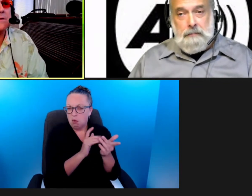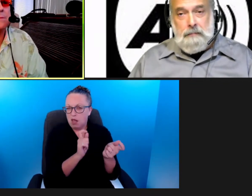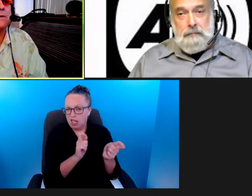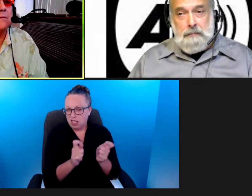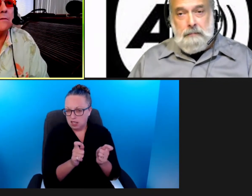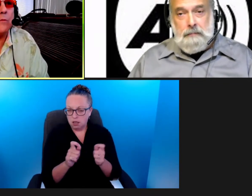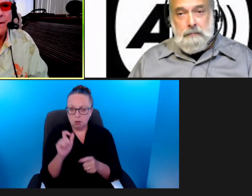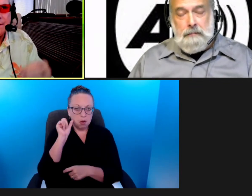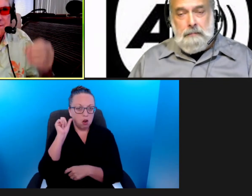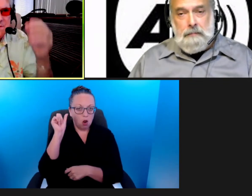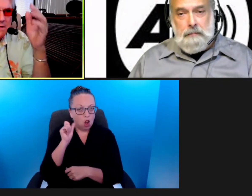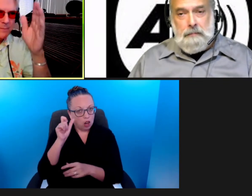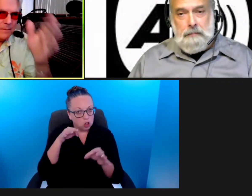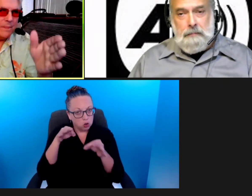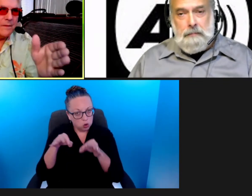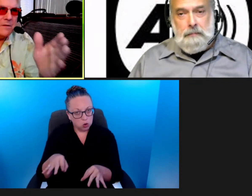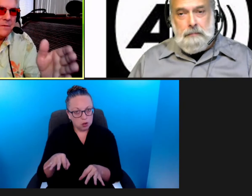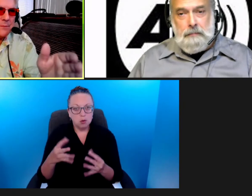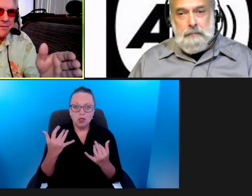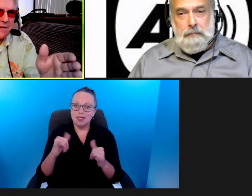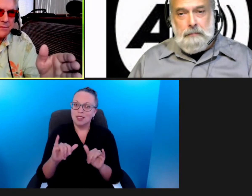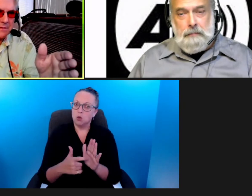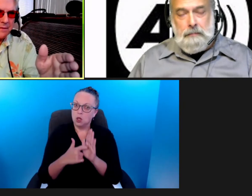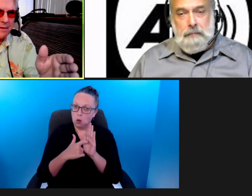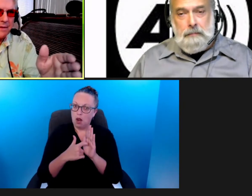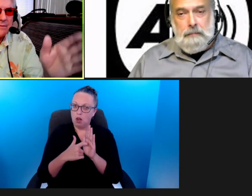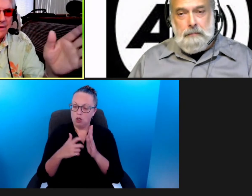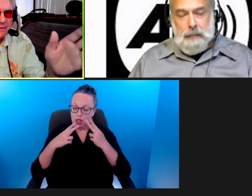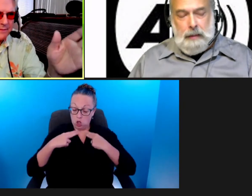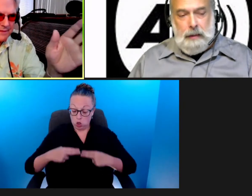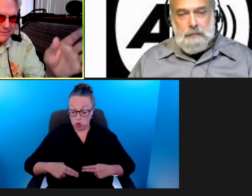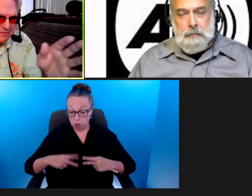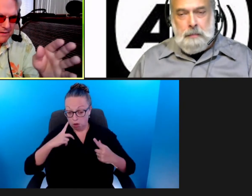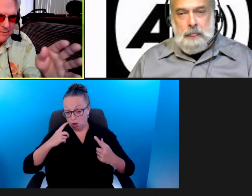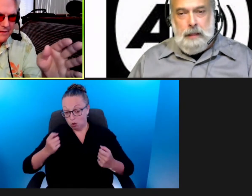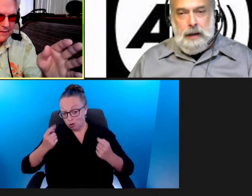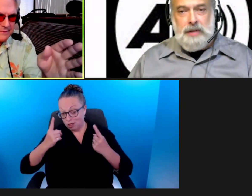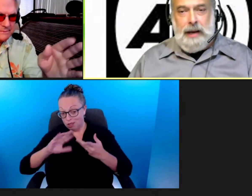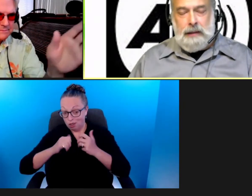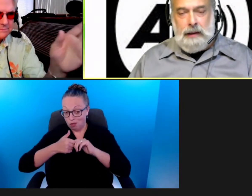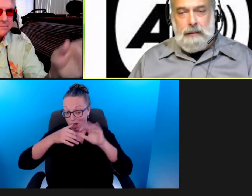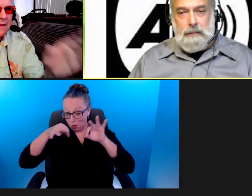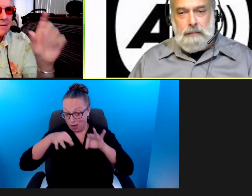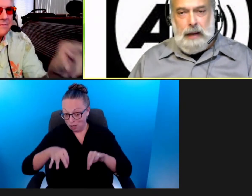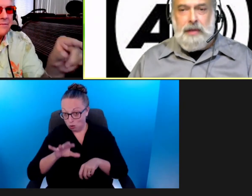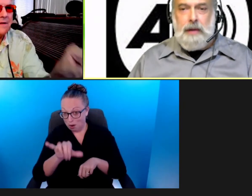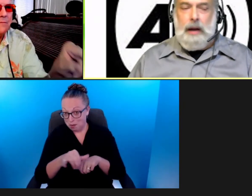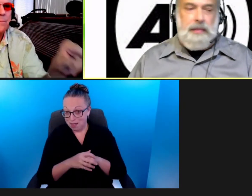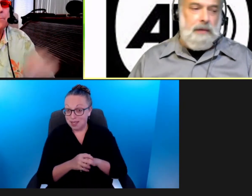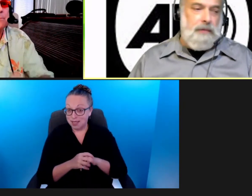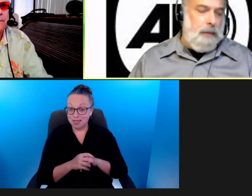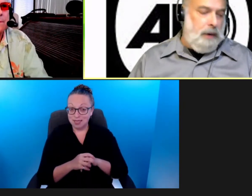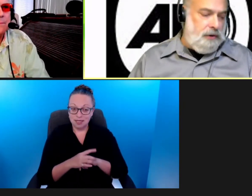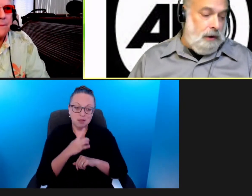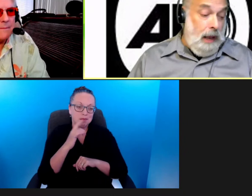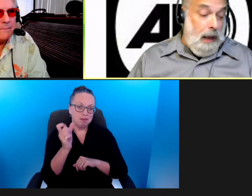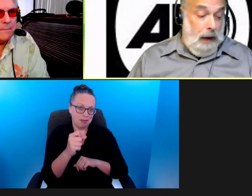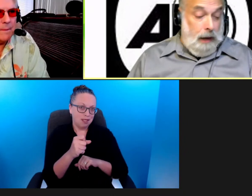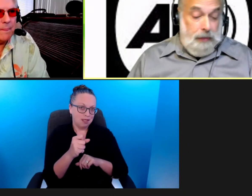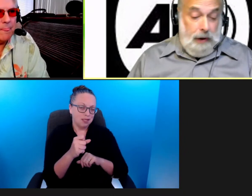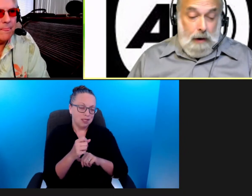audio description requires the human perception of how do I describe that? Exactly. And I think very much